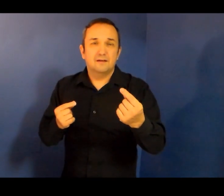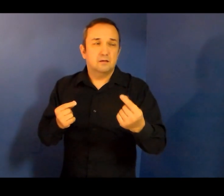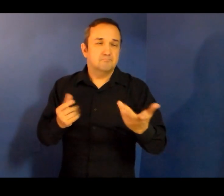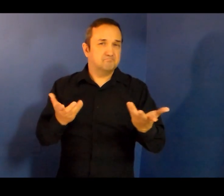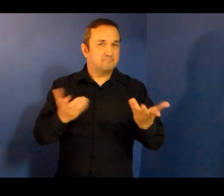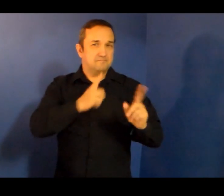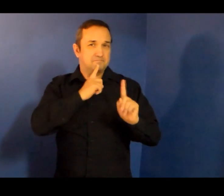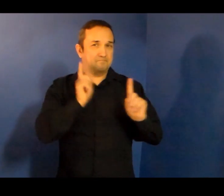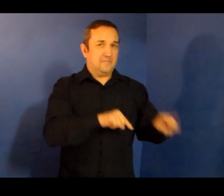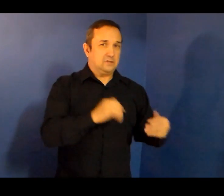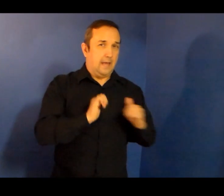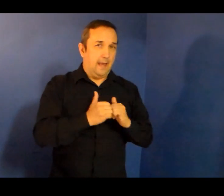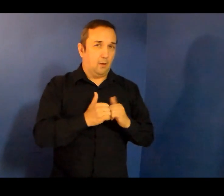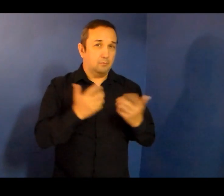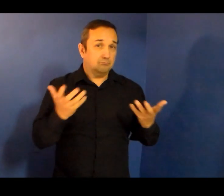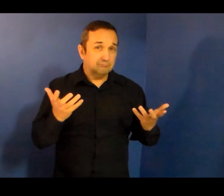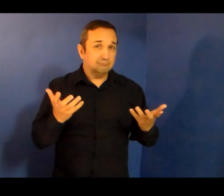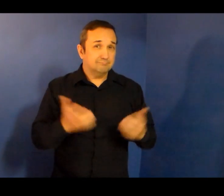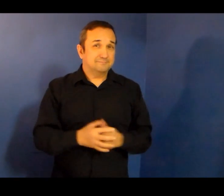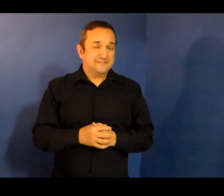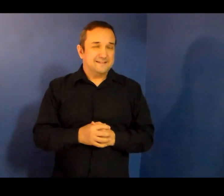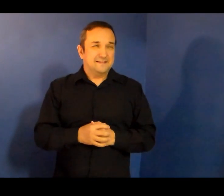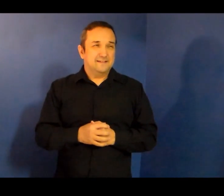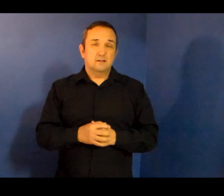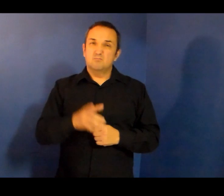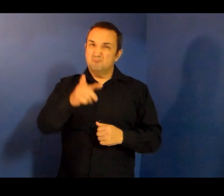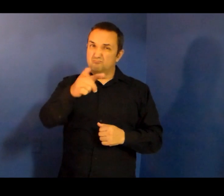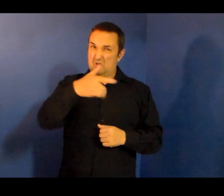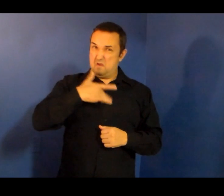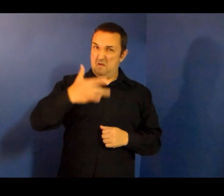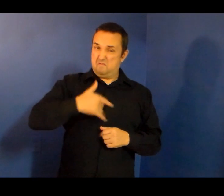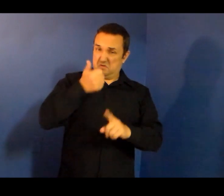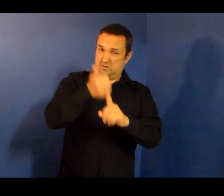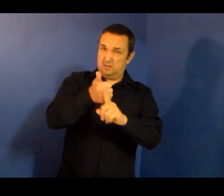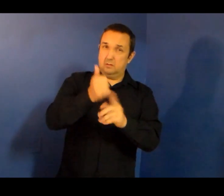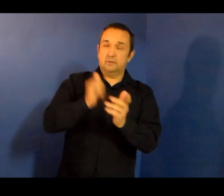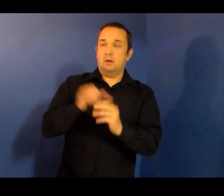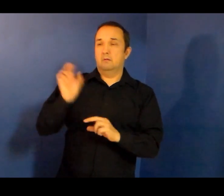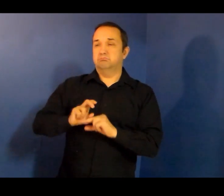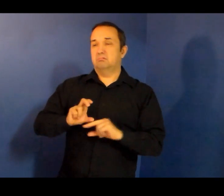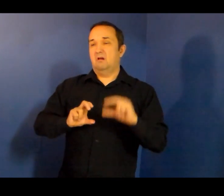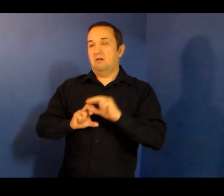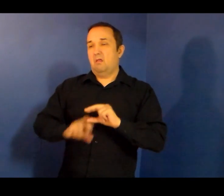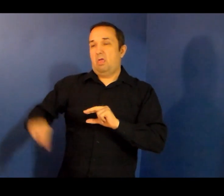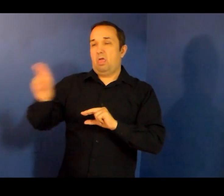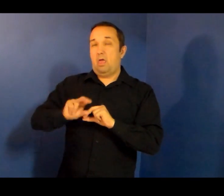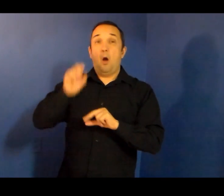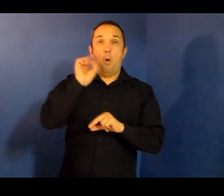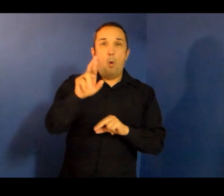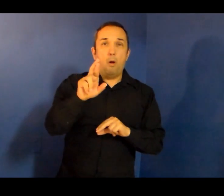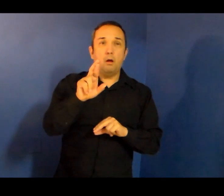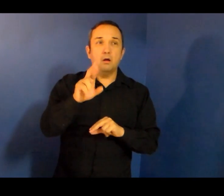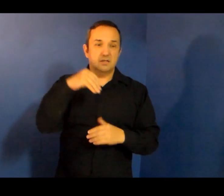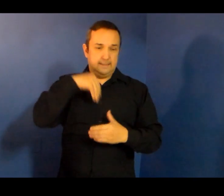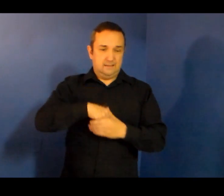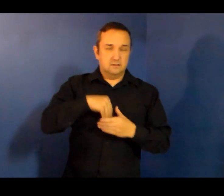you respond? Do you feel as though you simply lay bricks, or do you retain the original joy